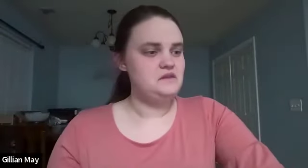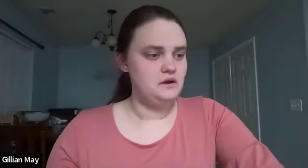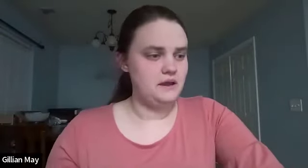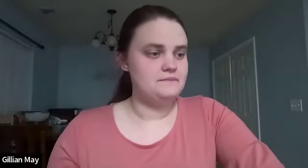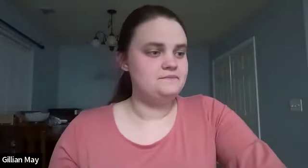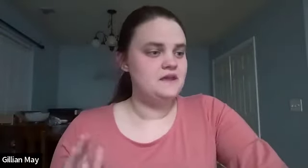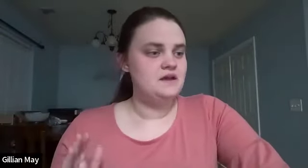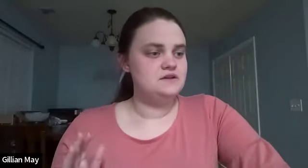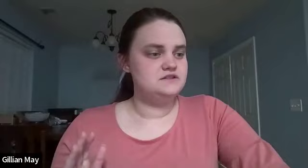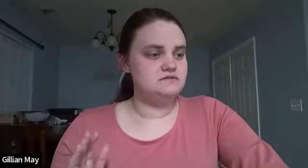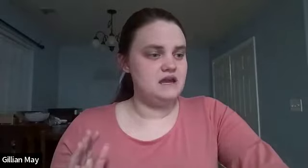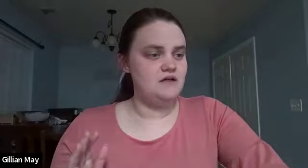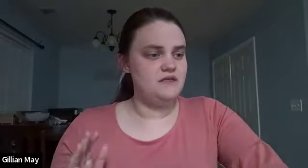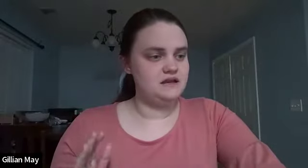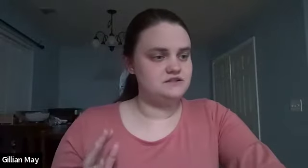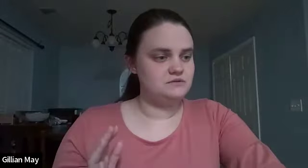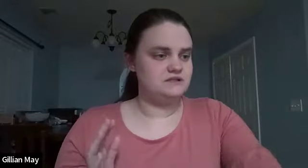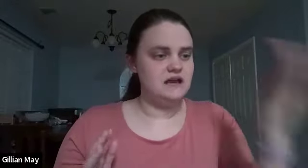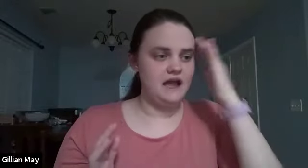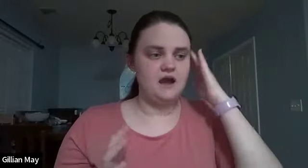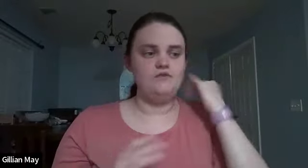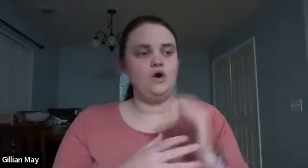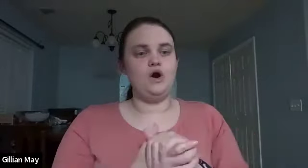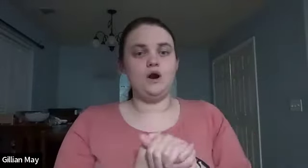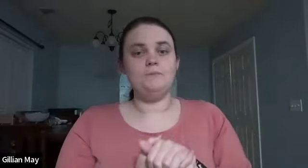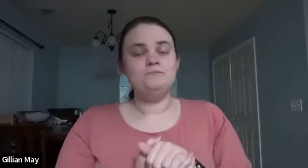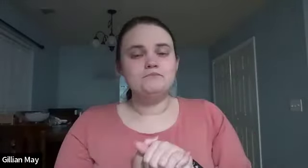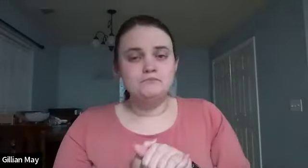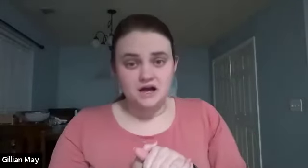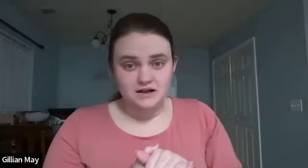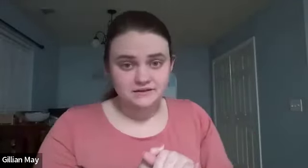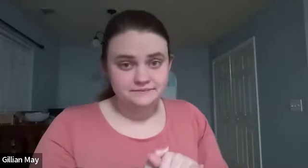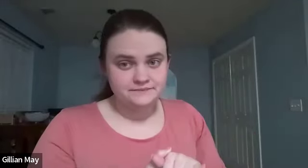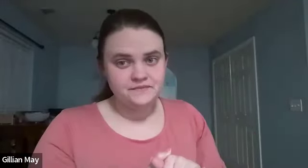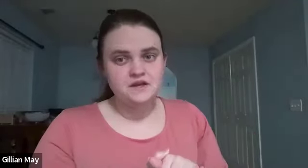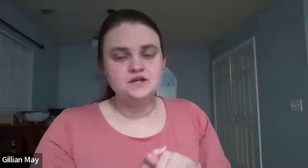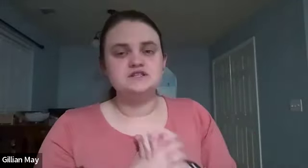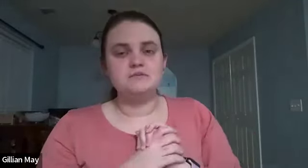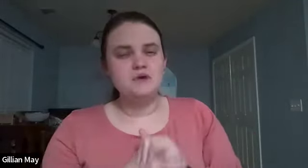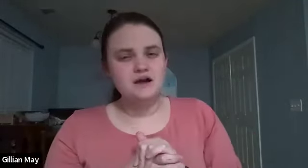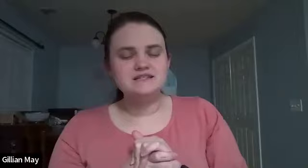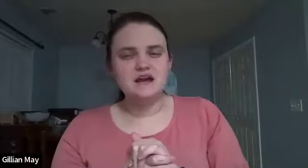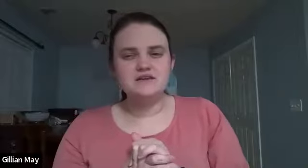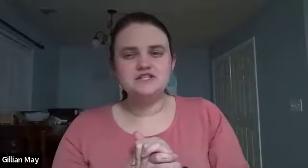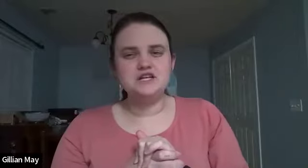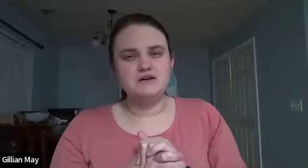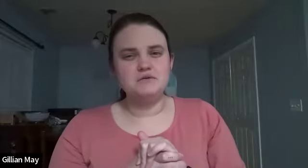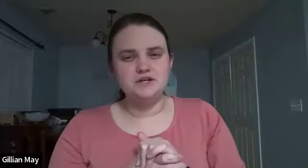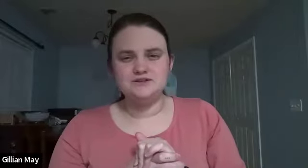Okay, so now the next ones I have are bug. So bug is kind of the generic one used for